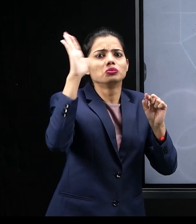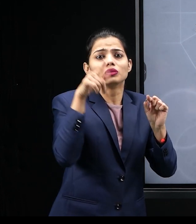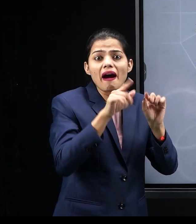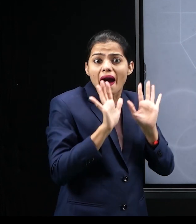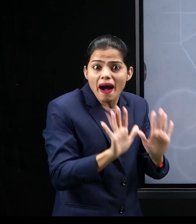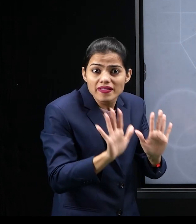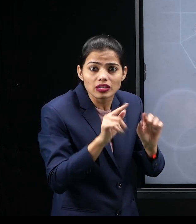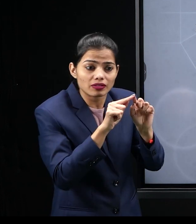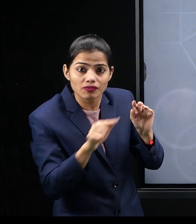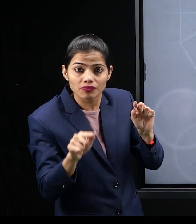dimensions.